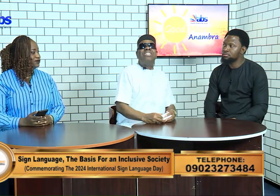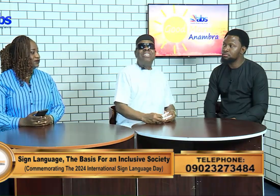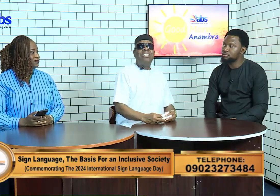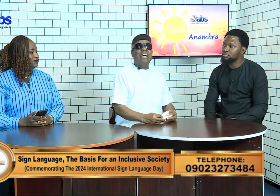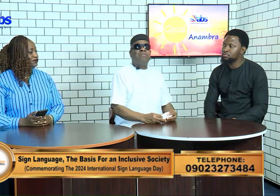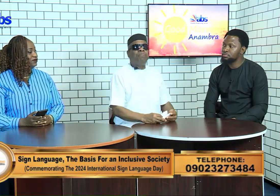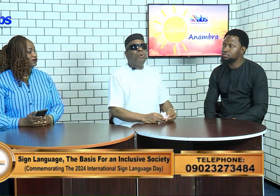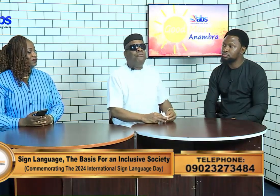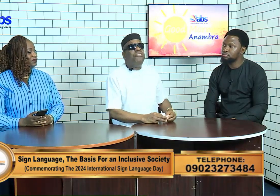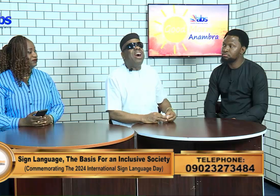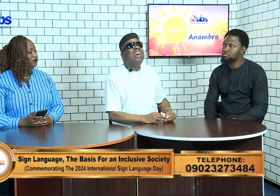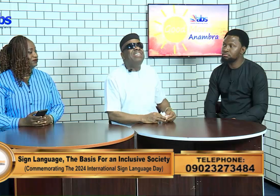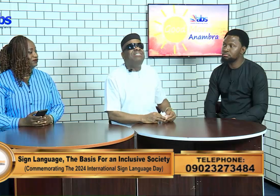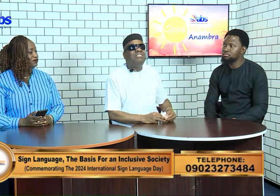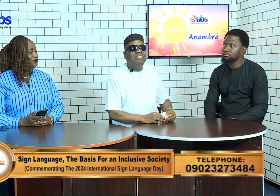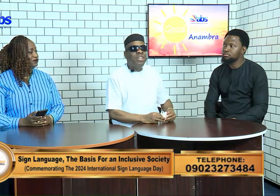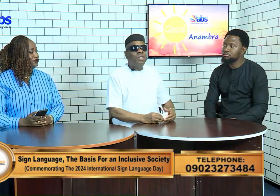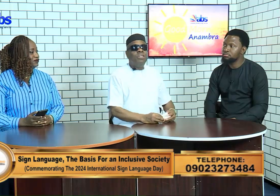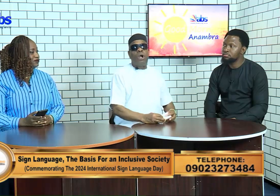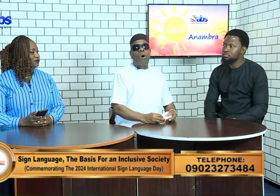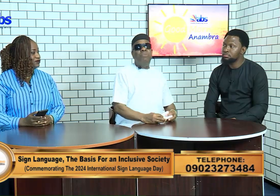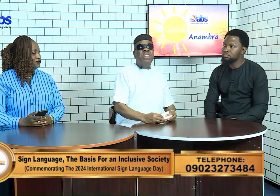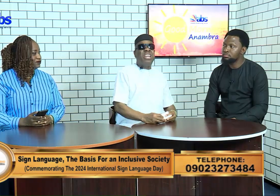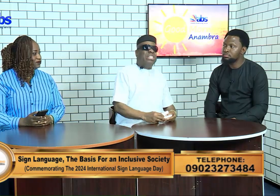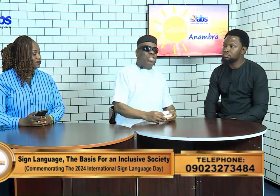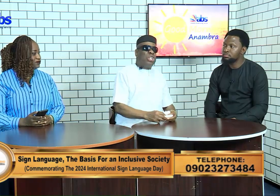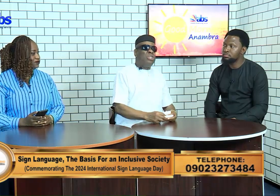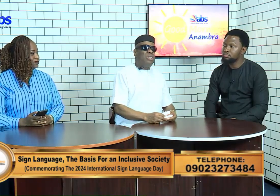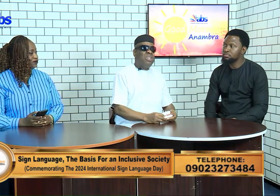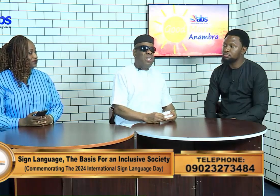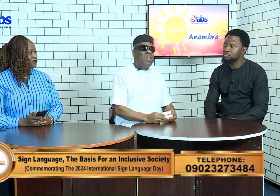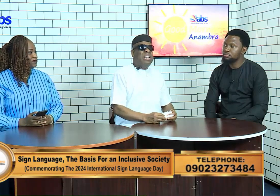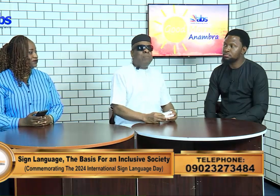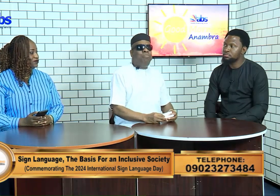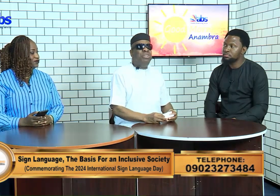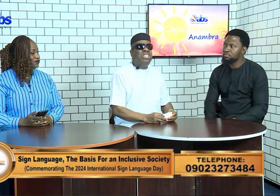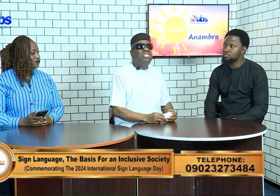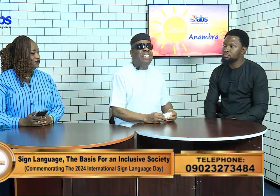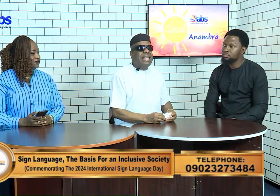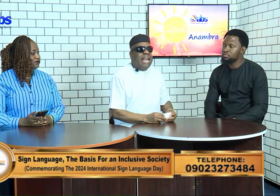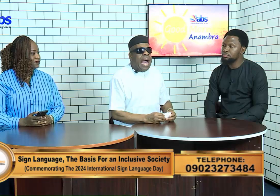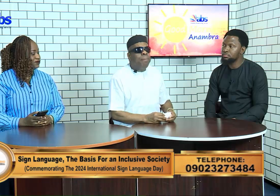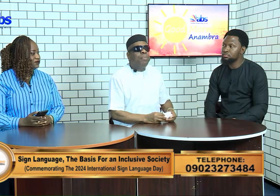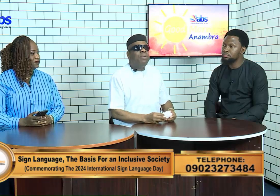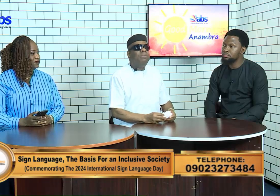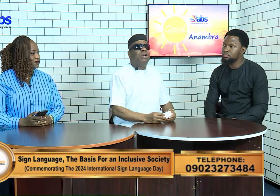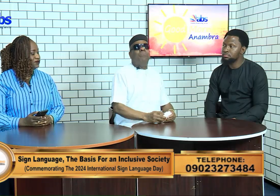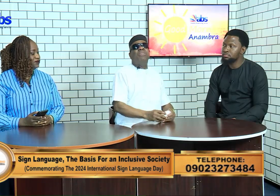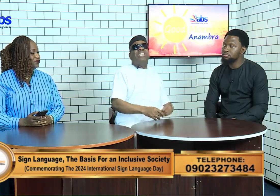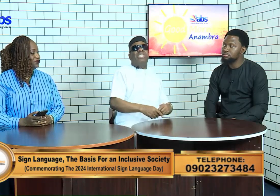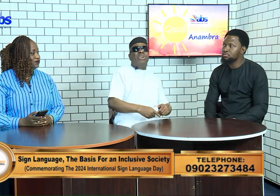language that provides the communication that bridges the gap,